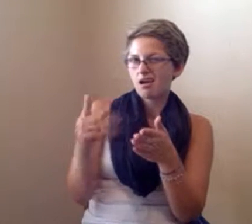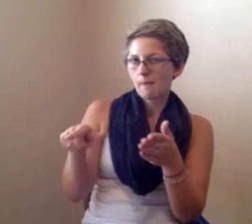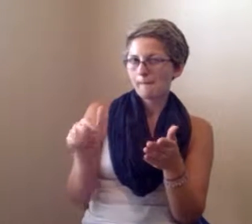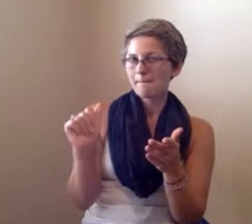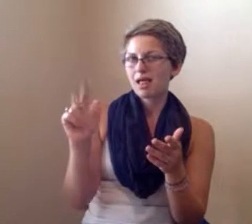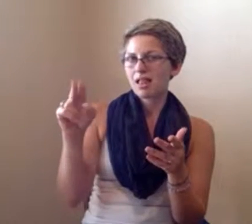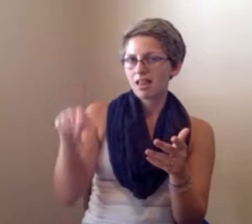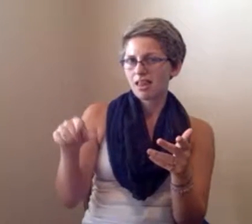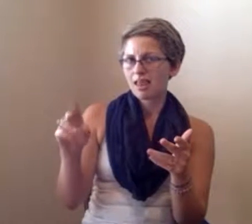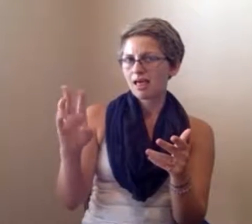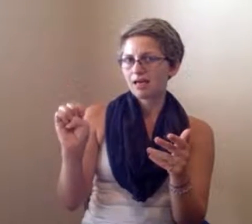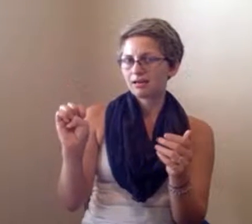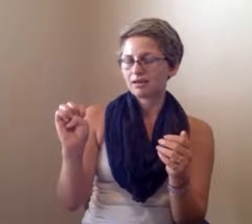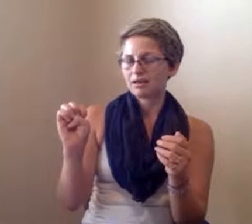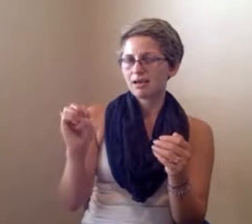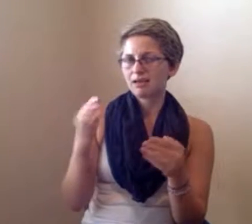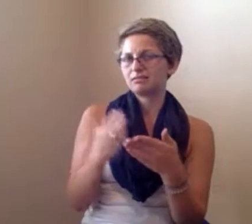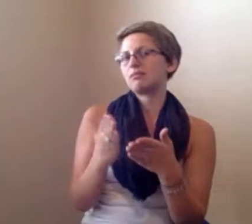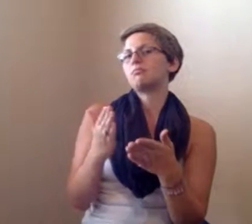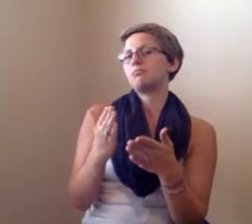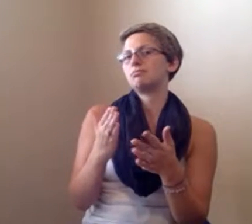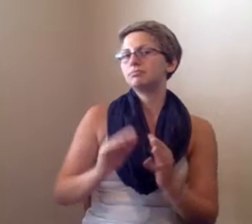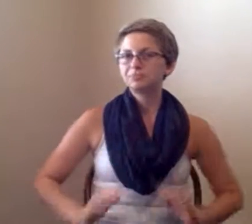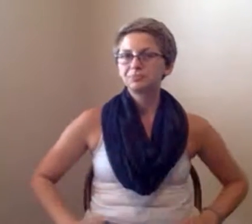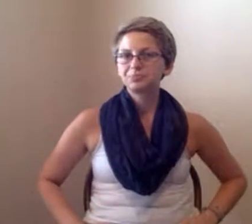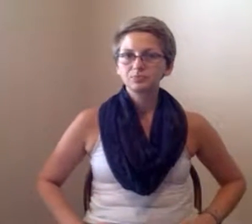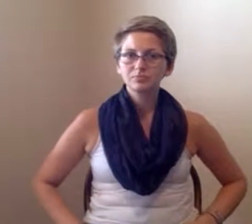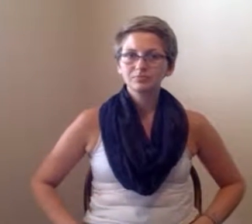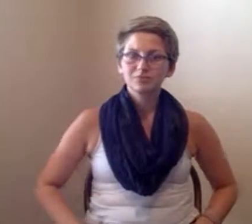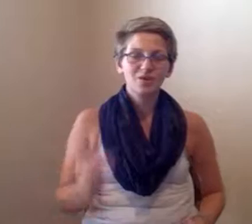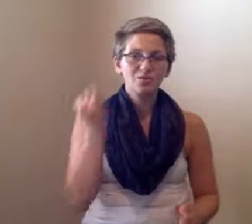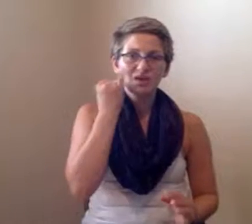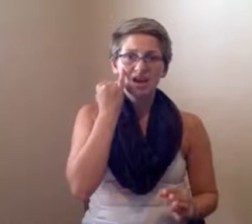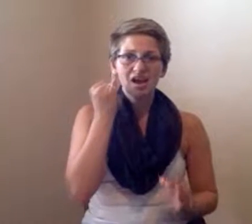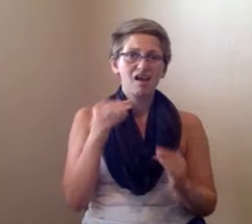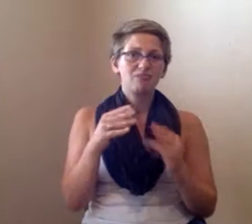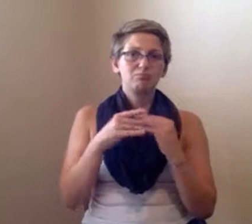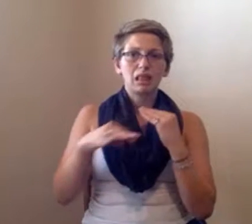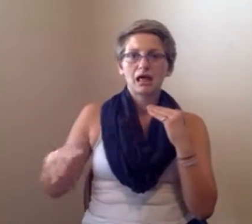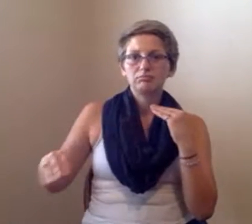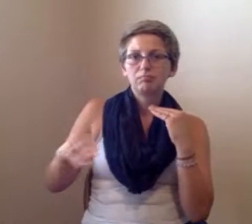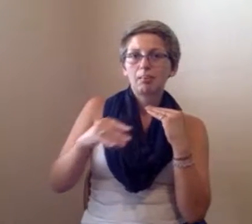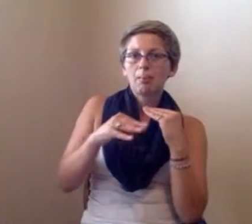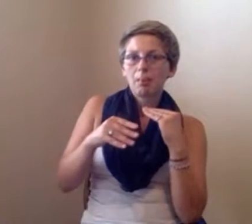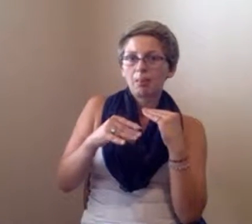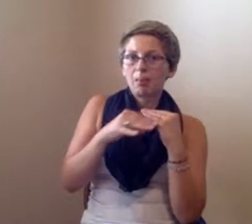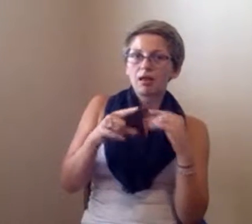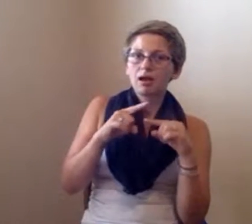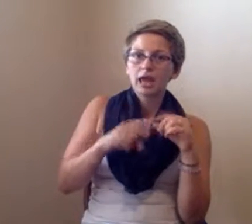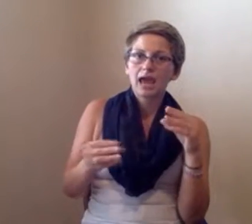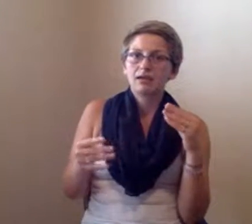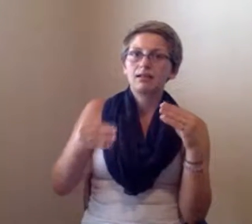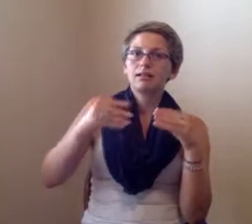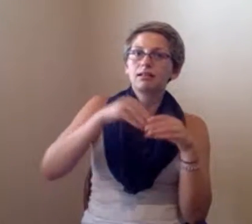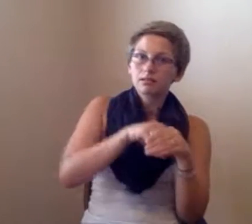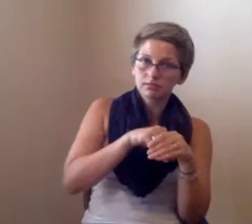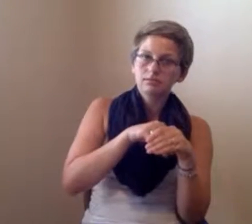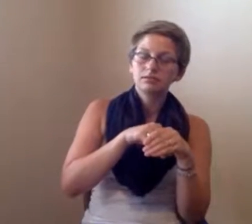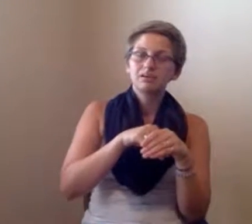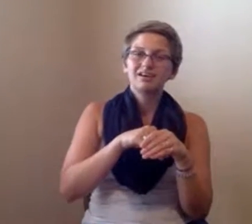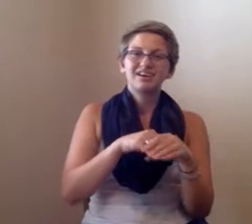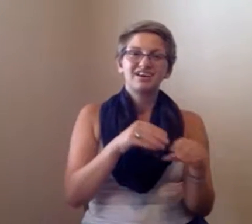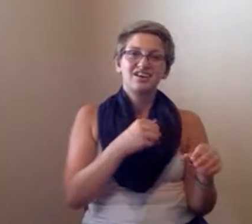you're not getting good blood flow, that puts a lot of strain on your heart, and you can even have dead heart muscle